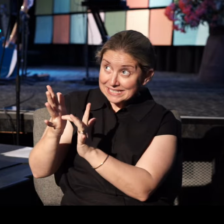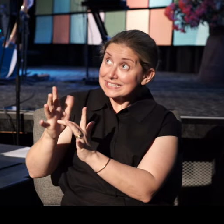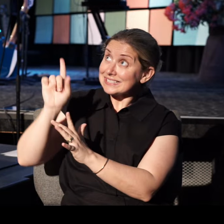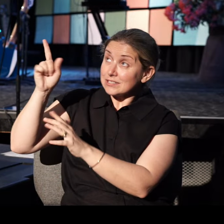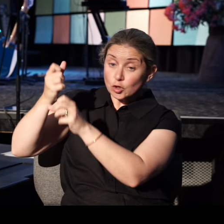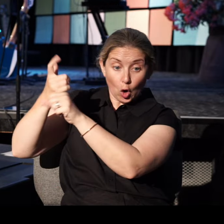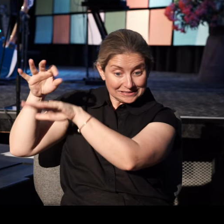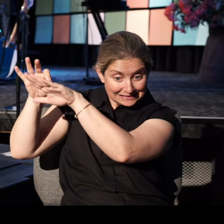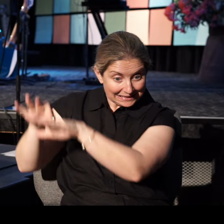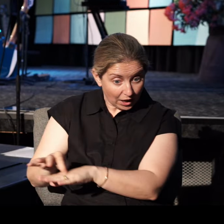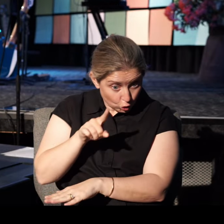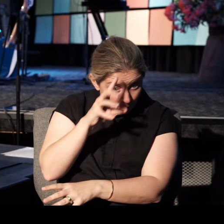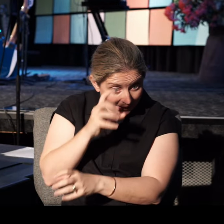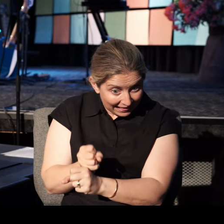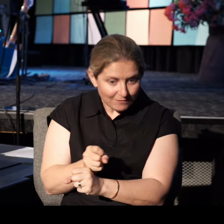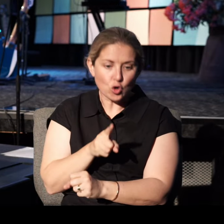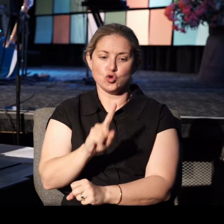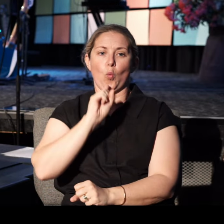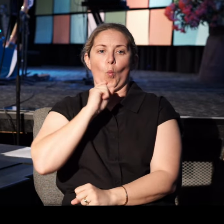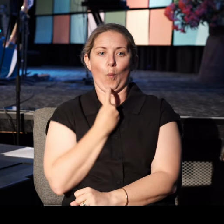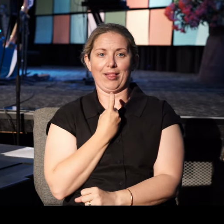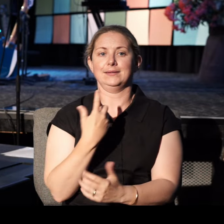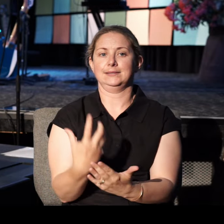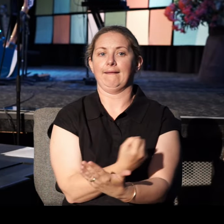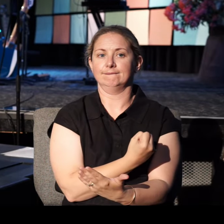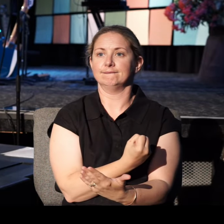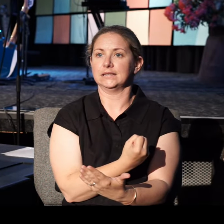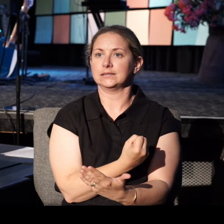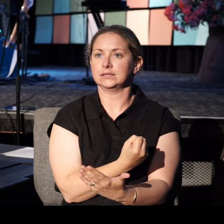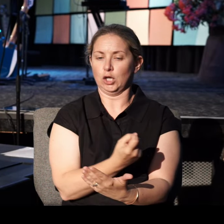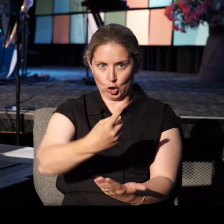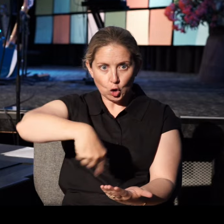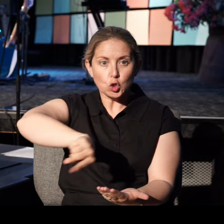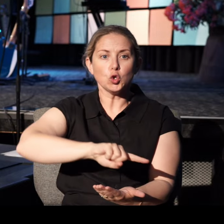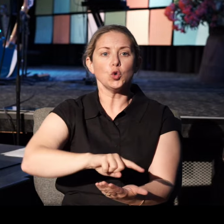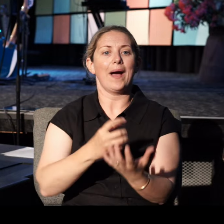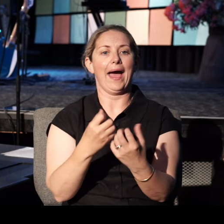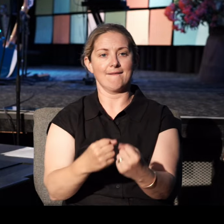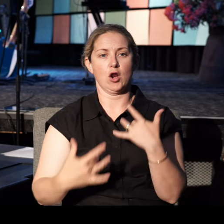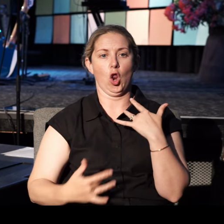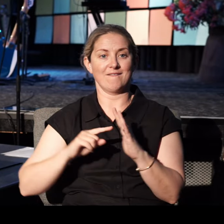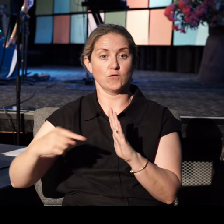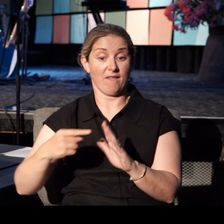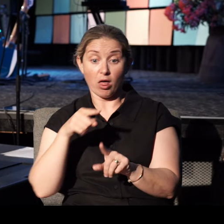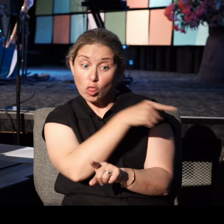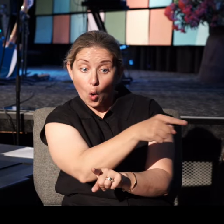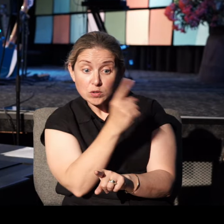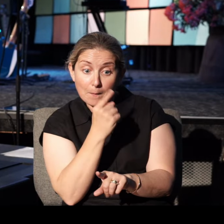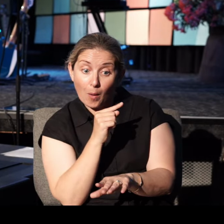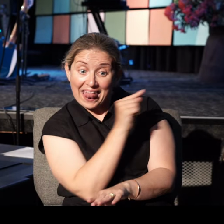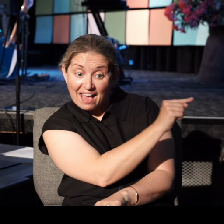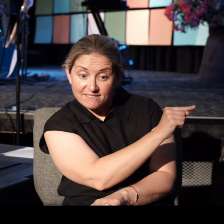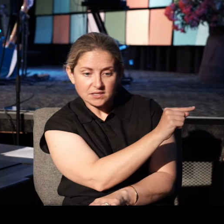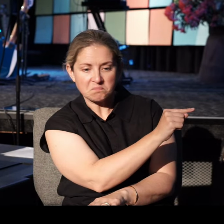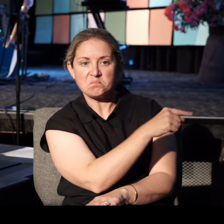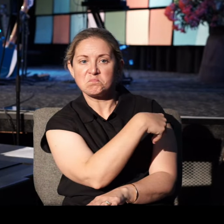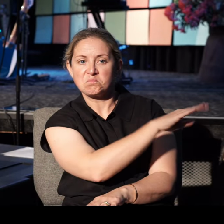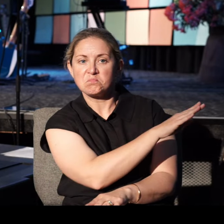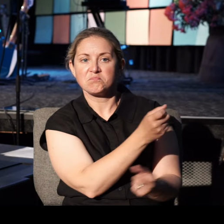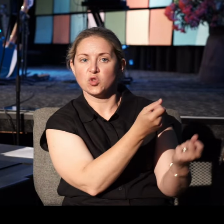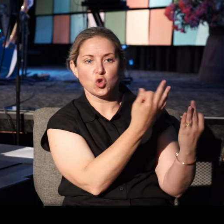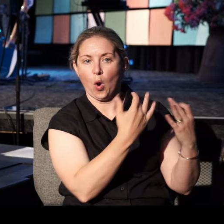let you know that you are saved. You're the ones who have eternal life, not the group that have left. That's the nature of